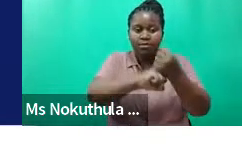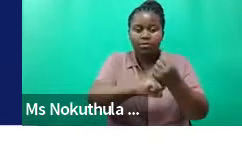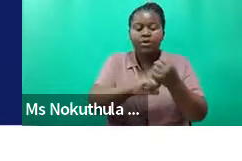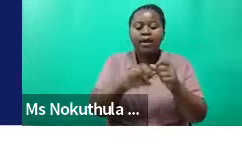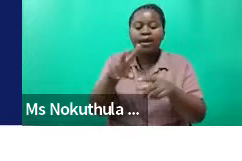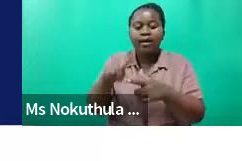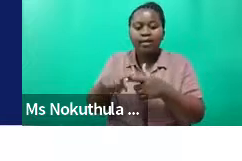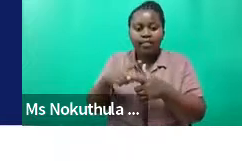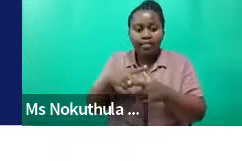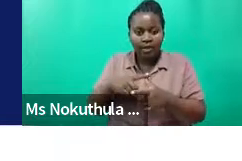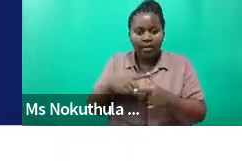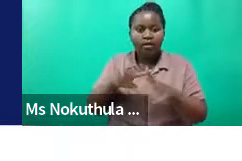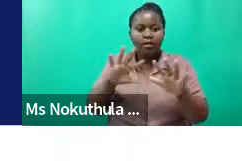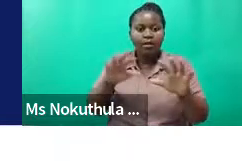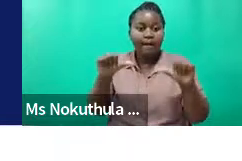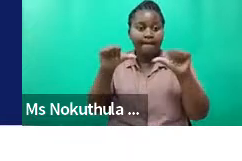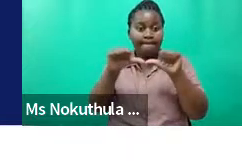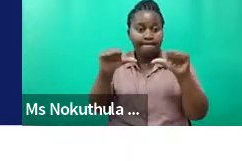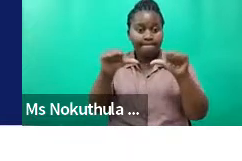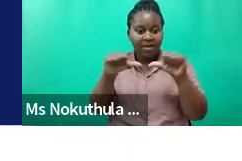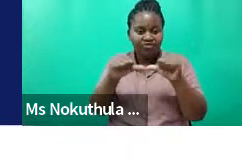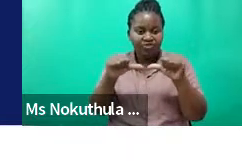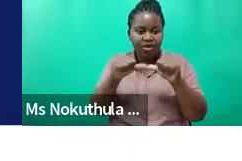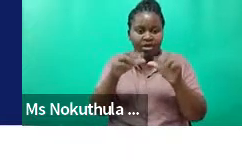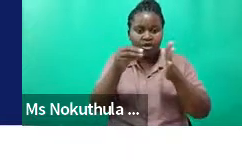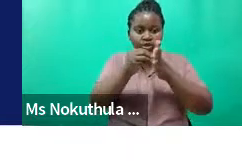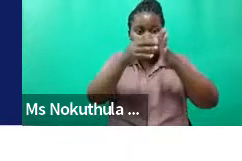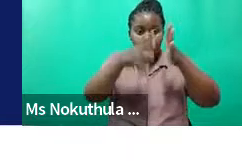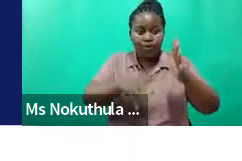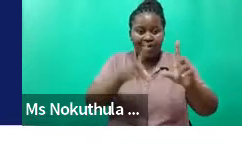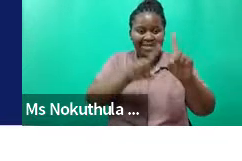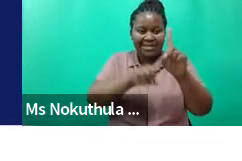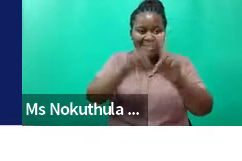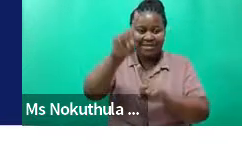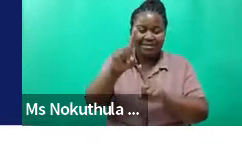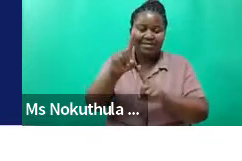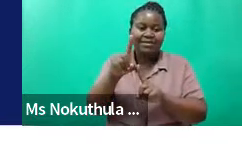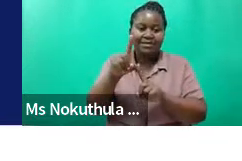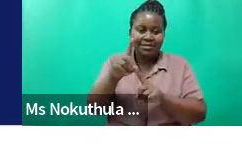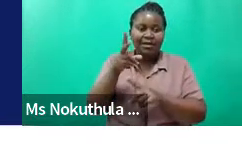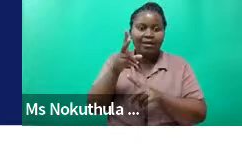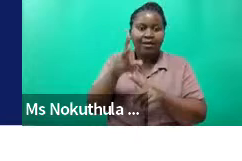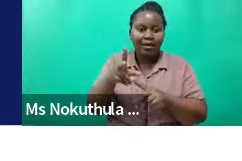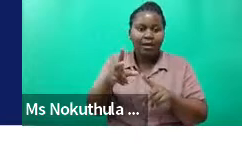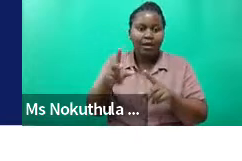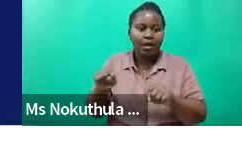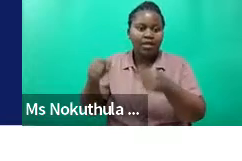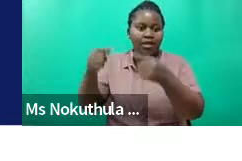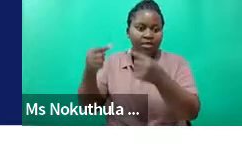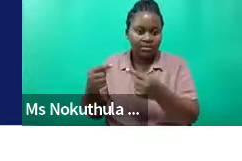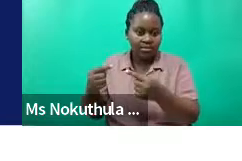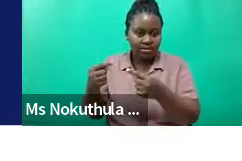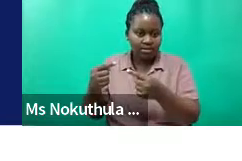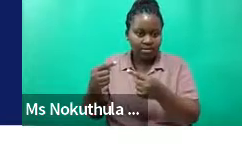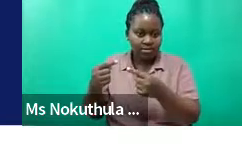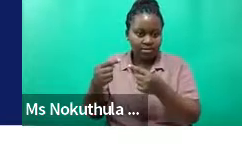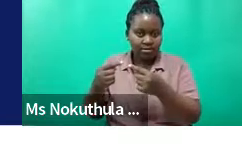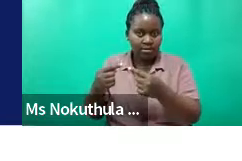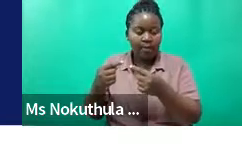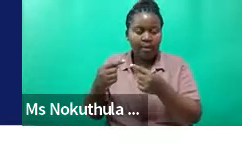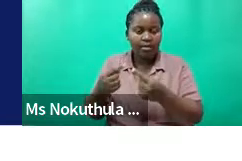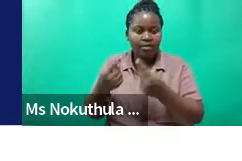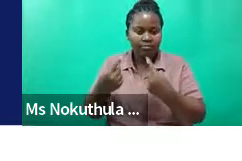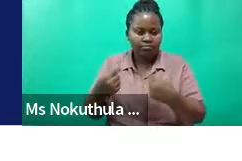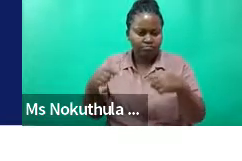to measure student success or student retention against the support provided to our students.